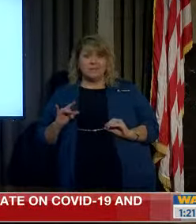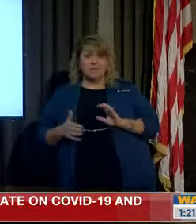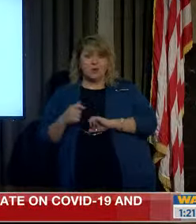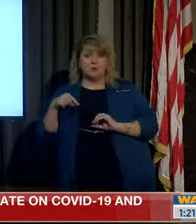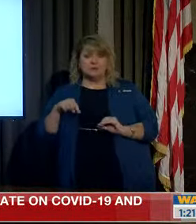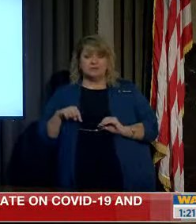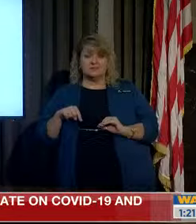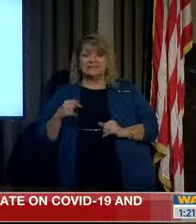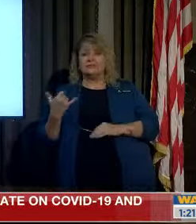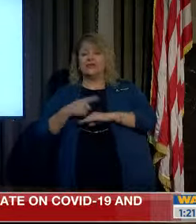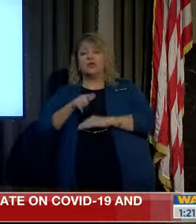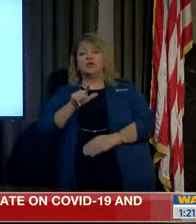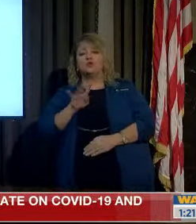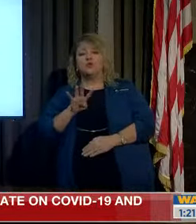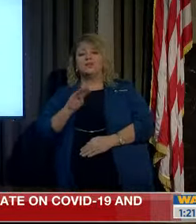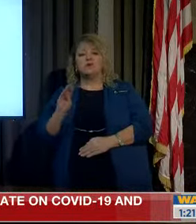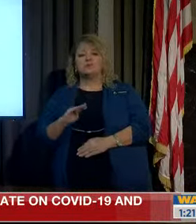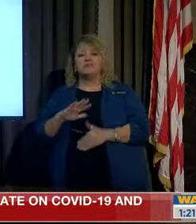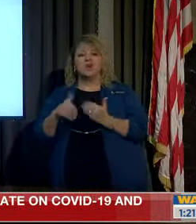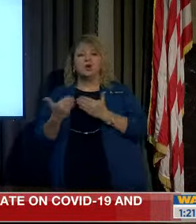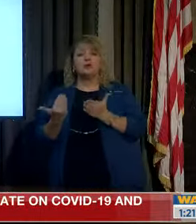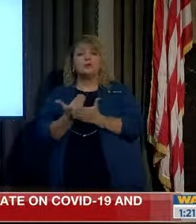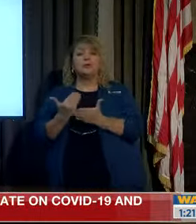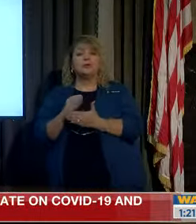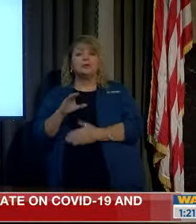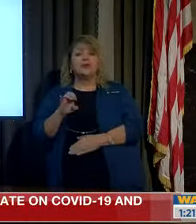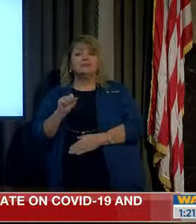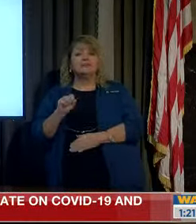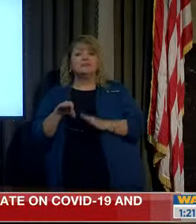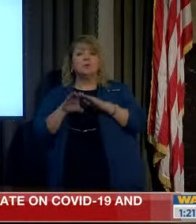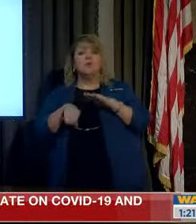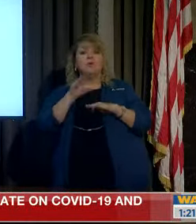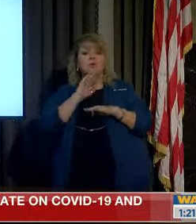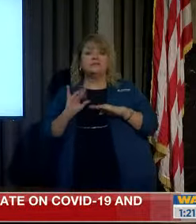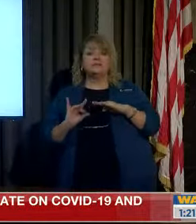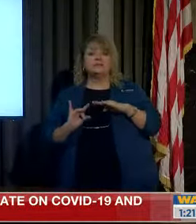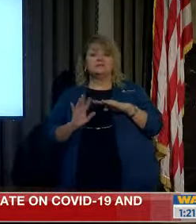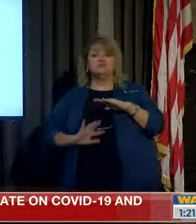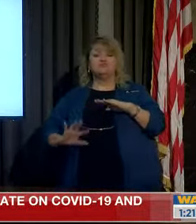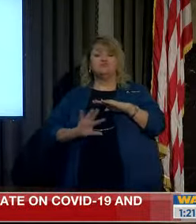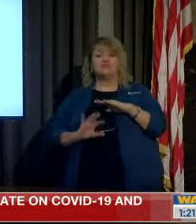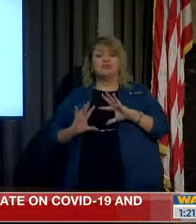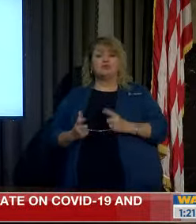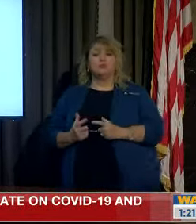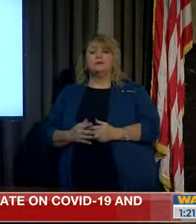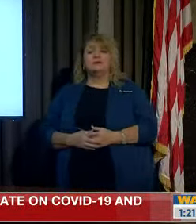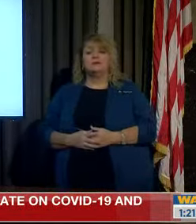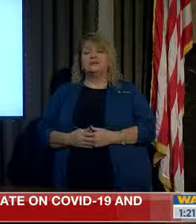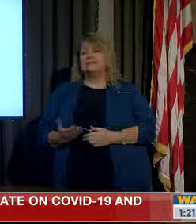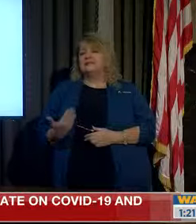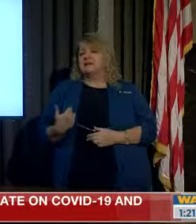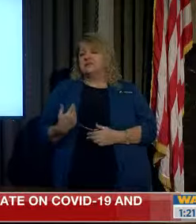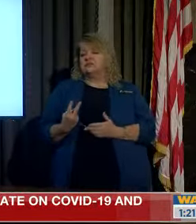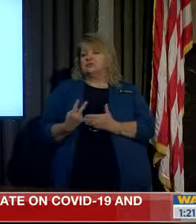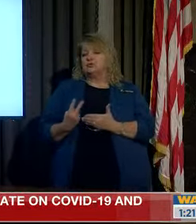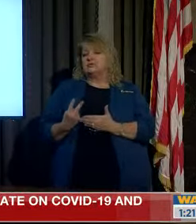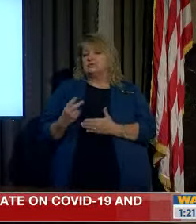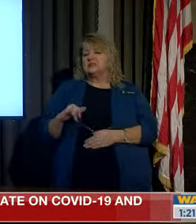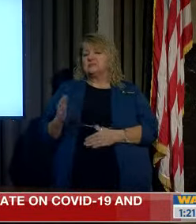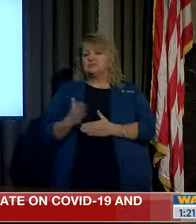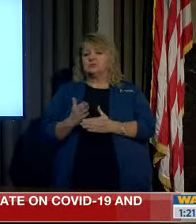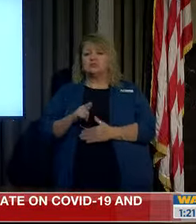Today, 24% of all the new cases were in kids below the age of 18. And over the past couple of weeks, that number has typically ranged